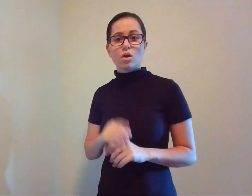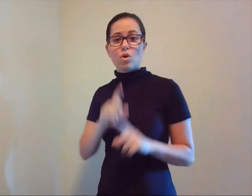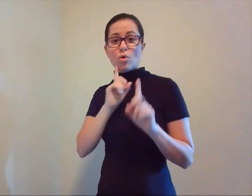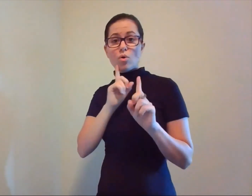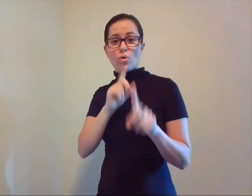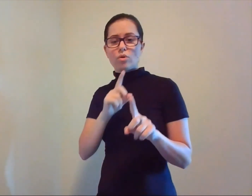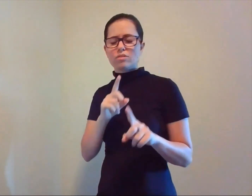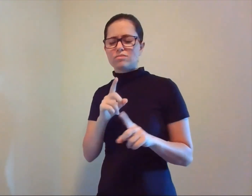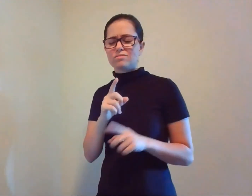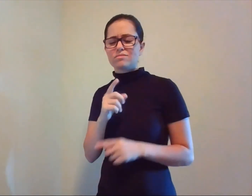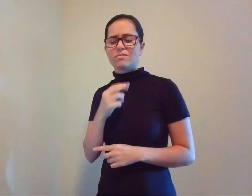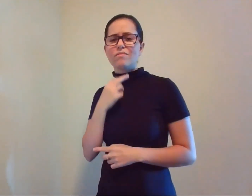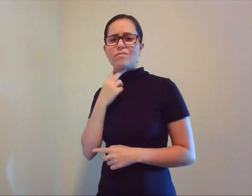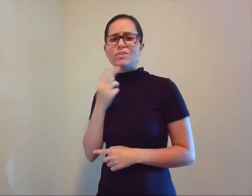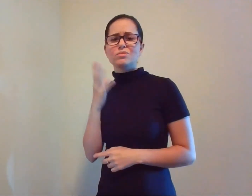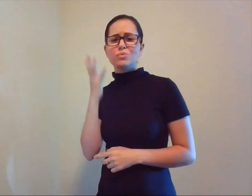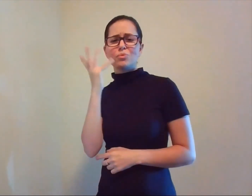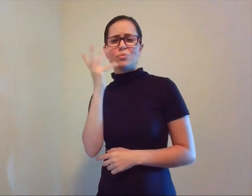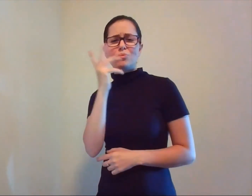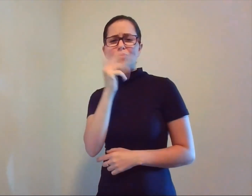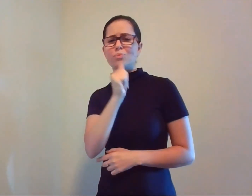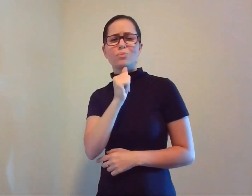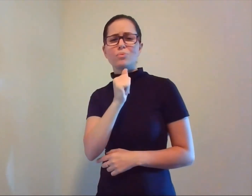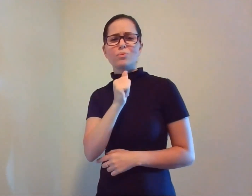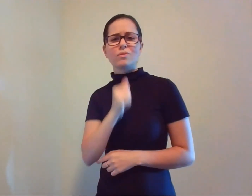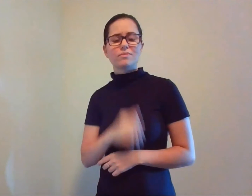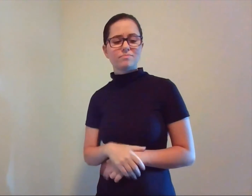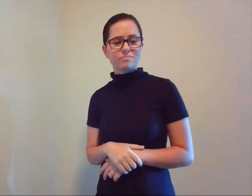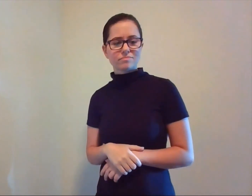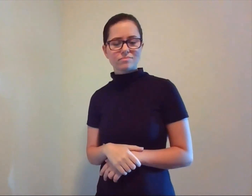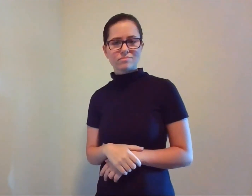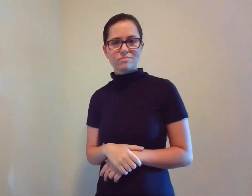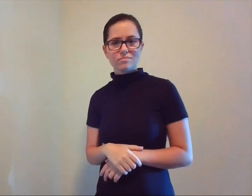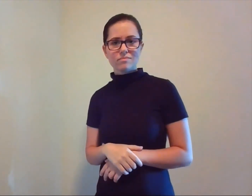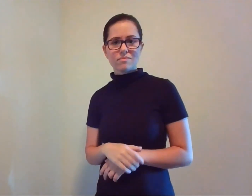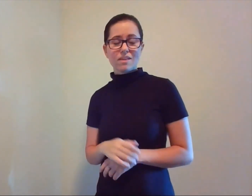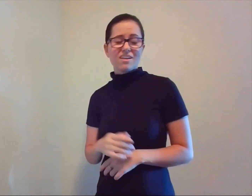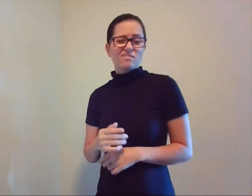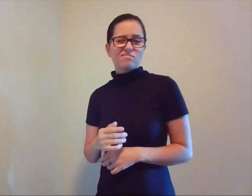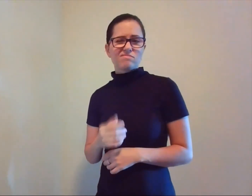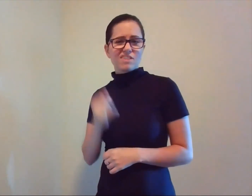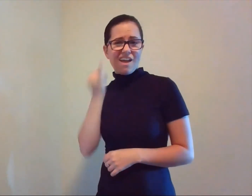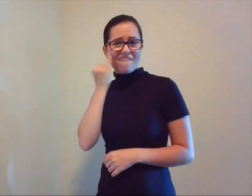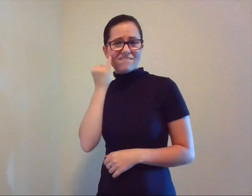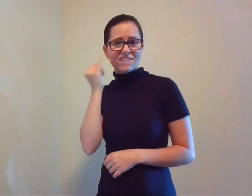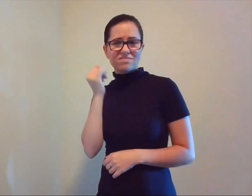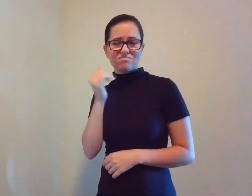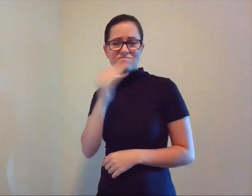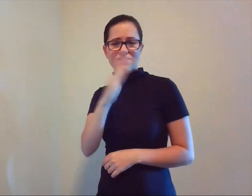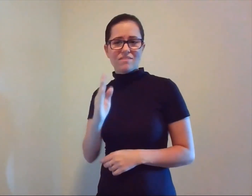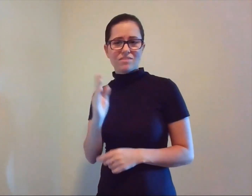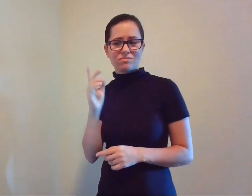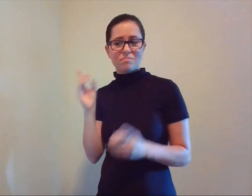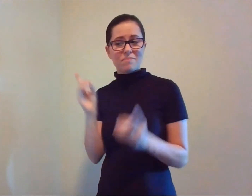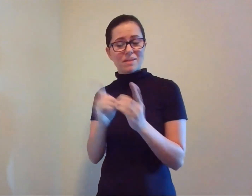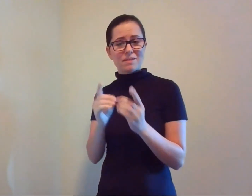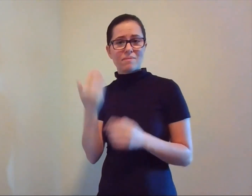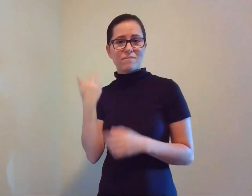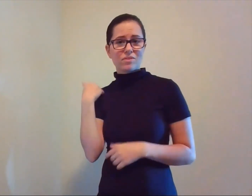around. You wouldn't understand until you were around Mark Strong, or at least in close proximity to him. This guy's a class act. What were you saying these type of